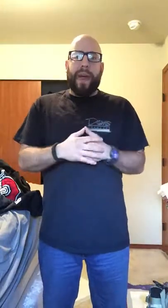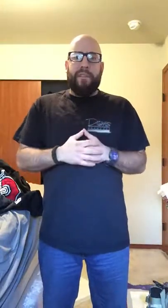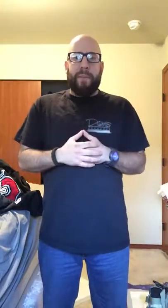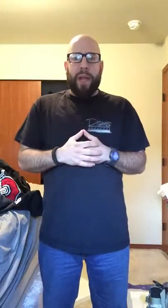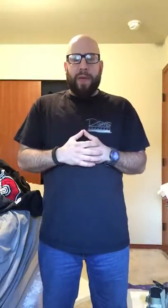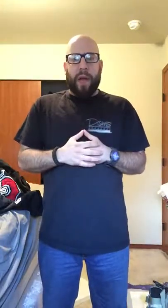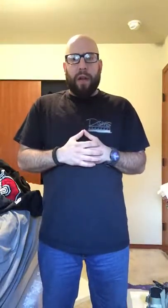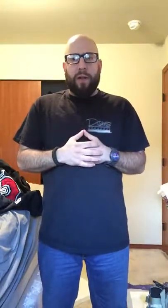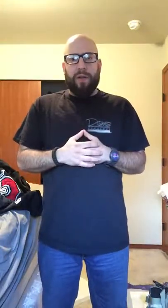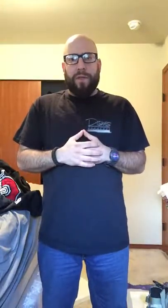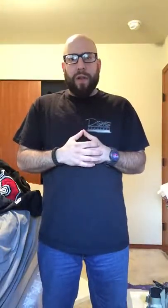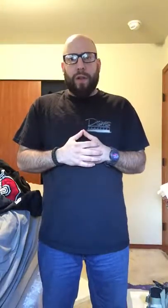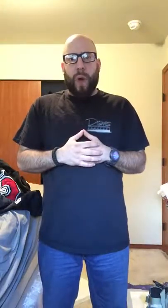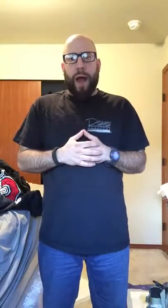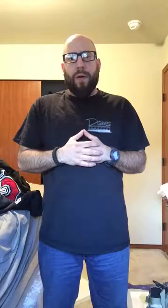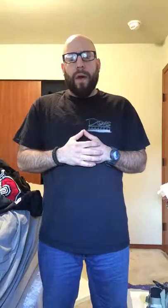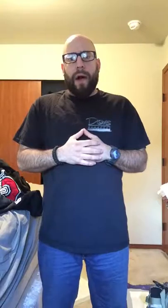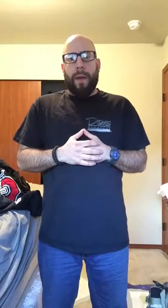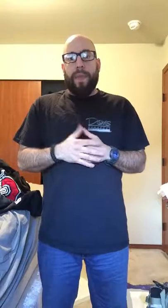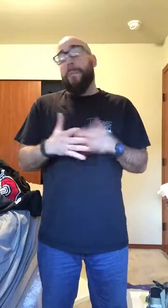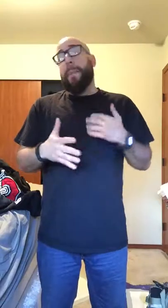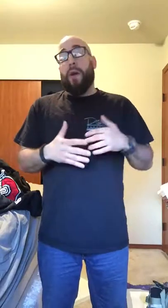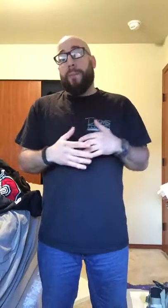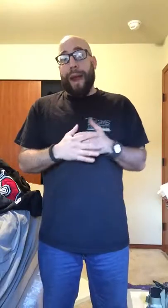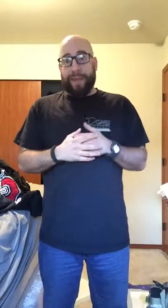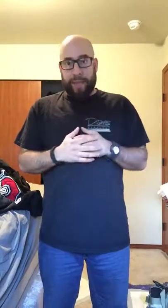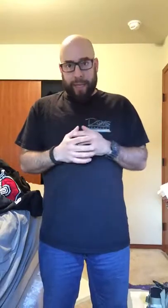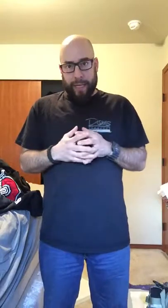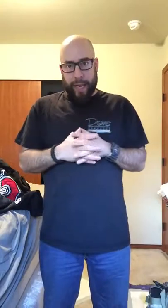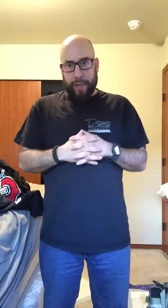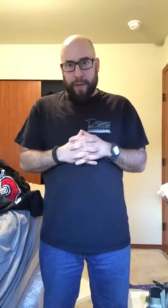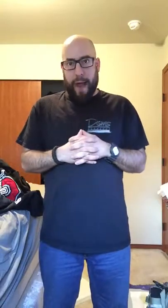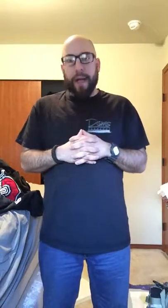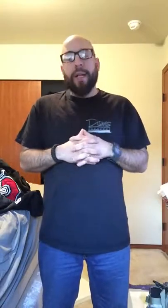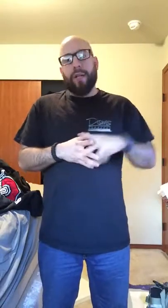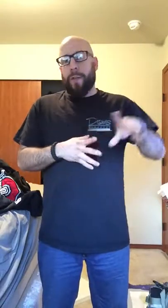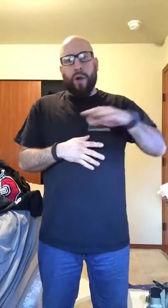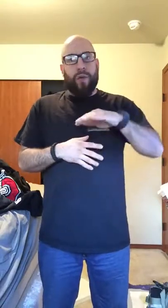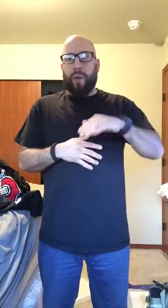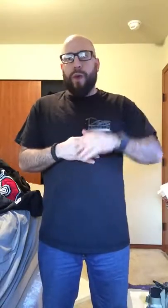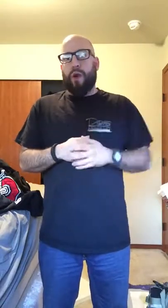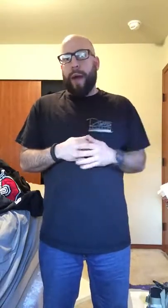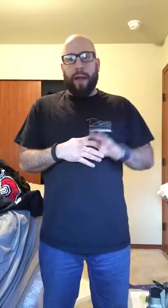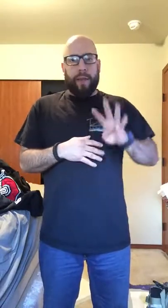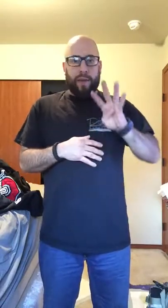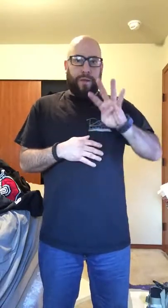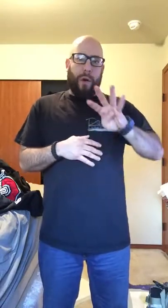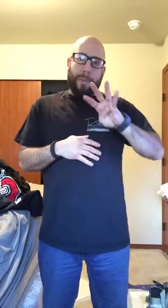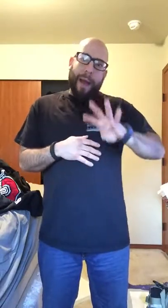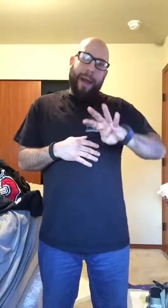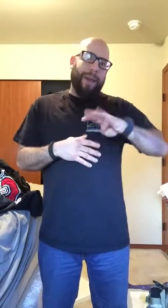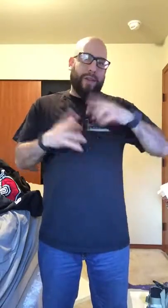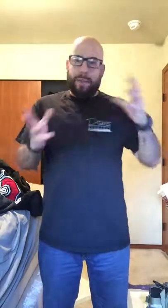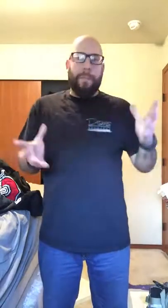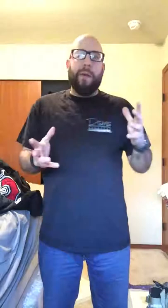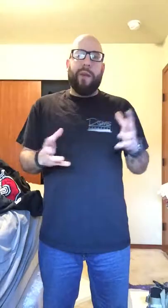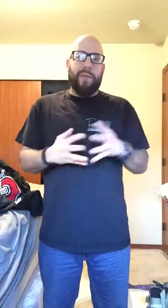have been in the gun culture for a little while, but that maybe aren't practicing these things, okay? So I'm going to go through it real quick. There's there's a myriad of